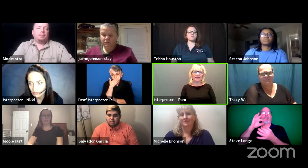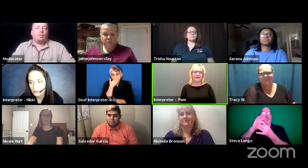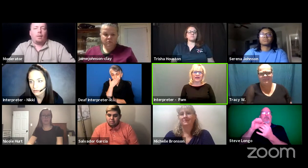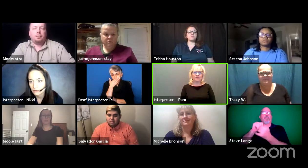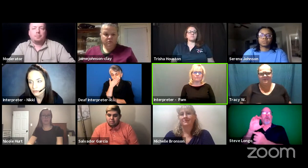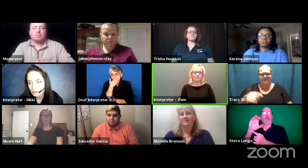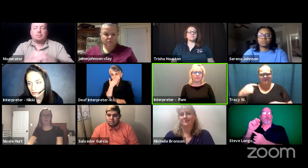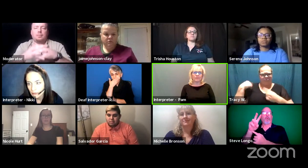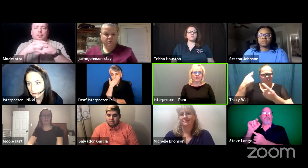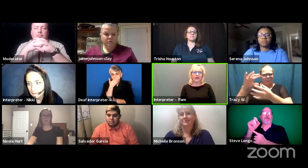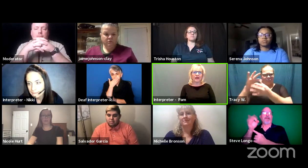And